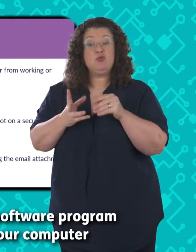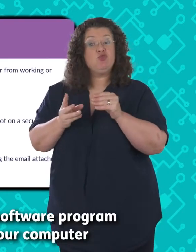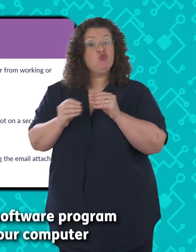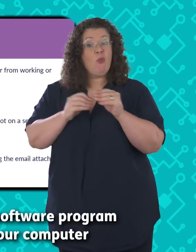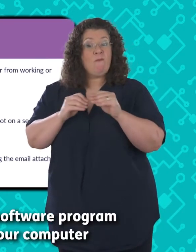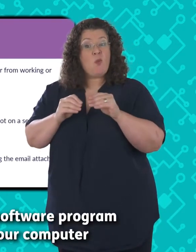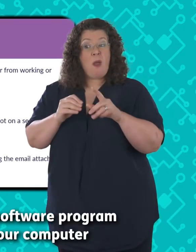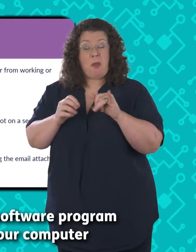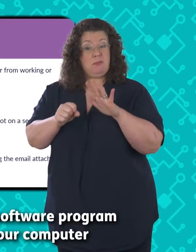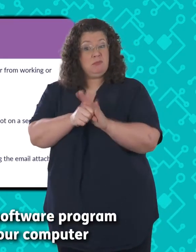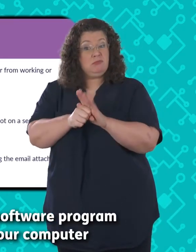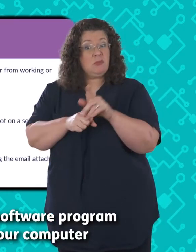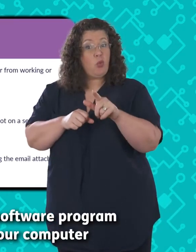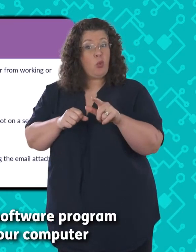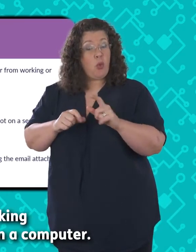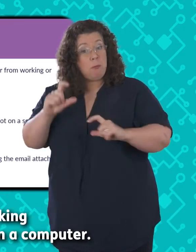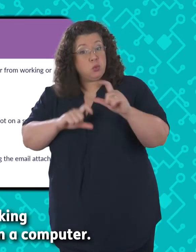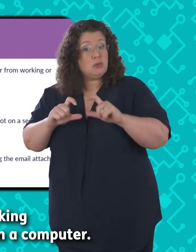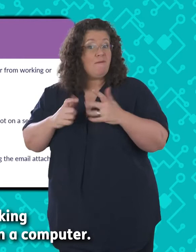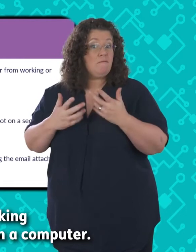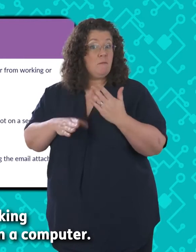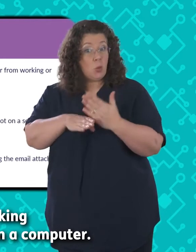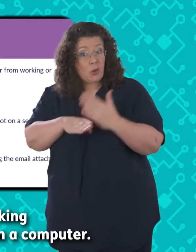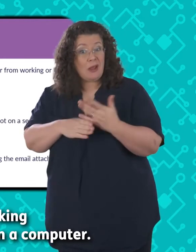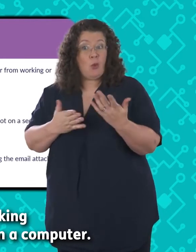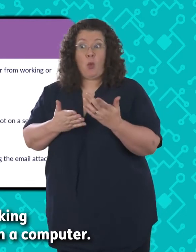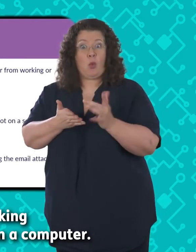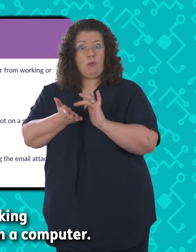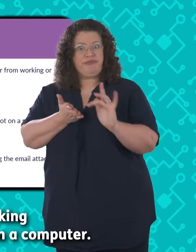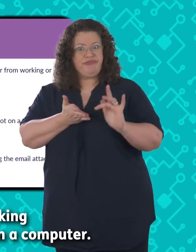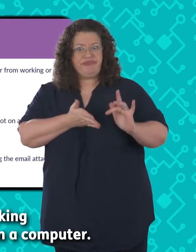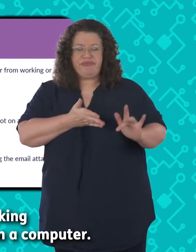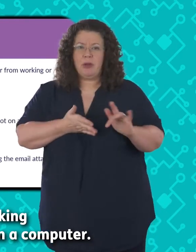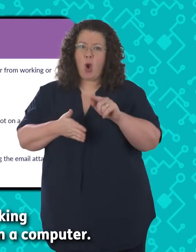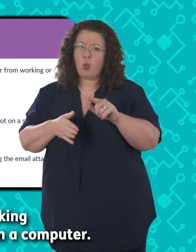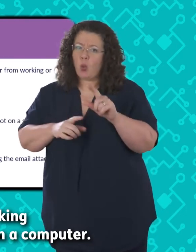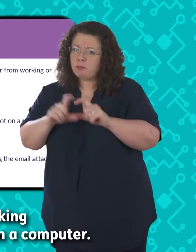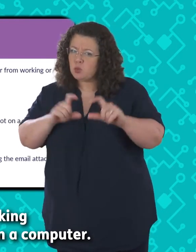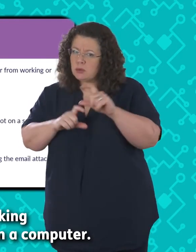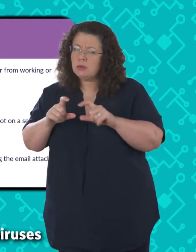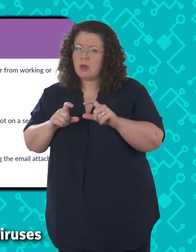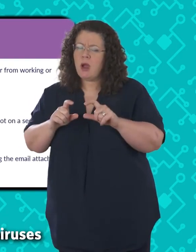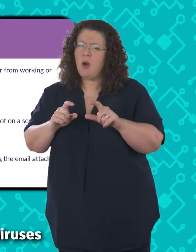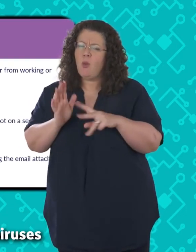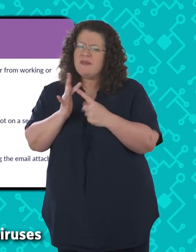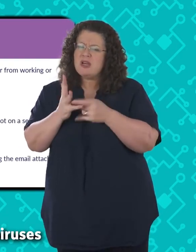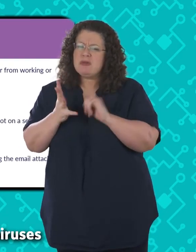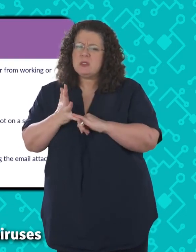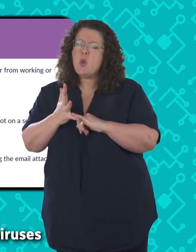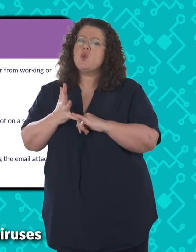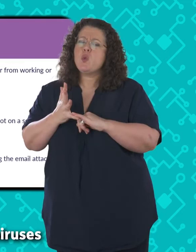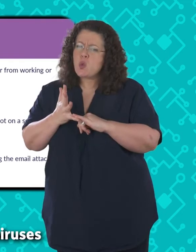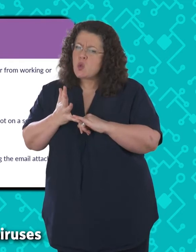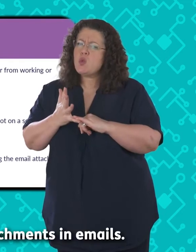is a software program that might stop your computer from working or delete things on a computer. Computer